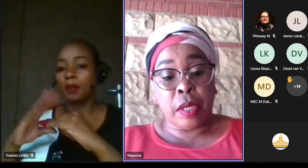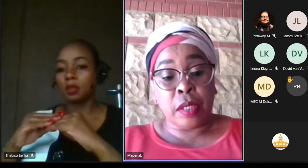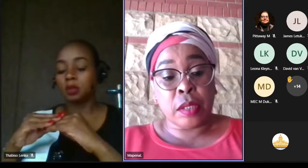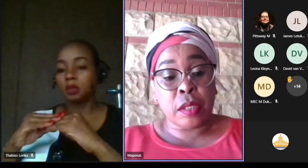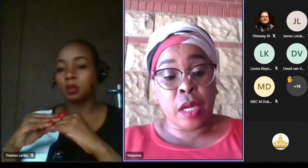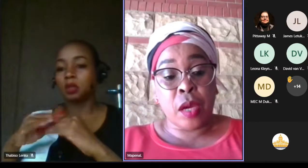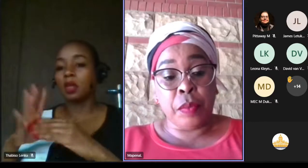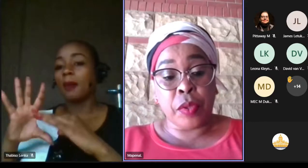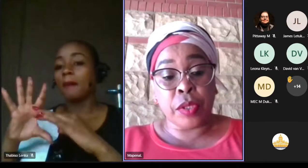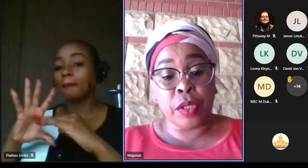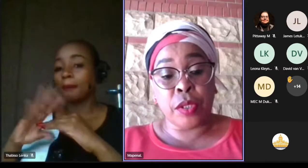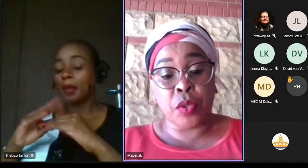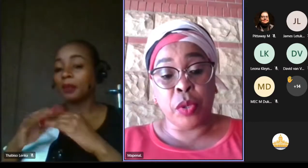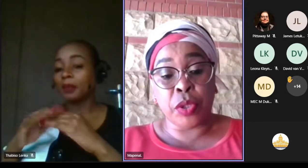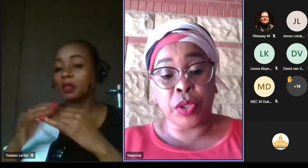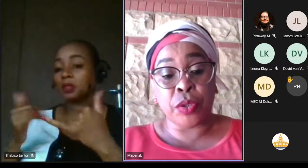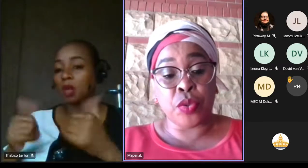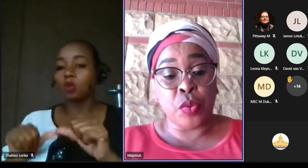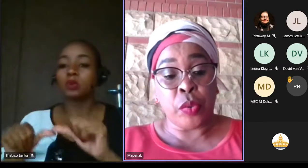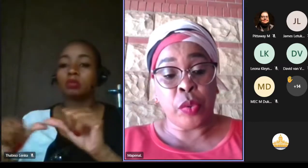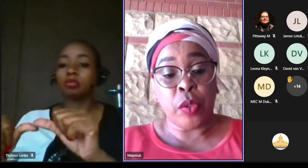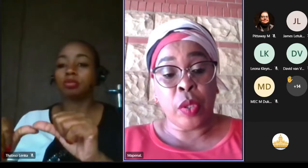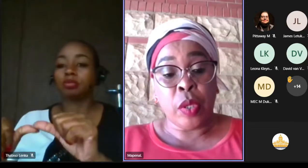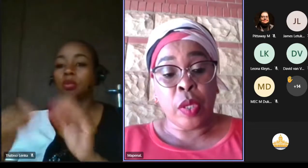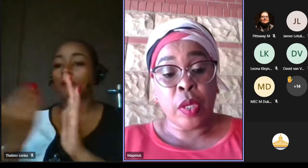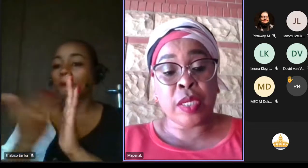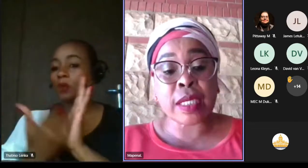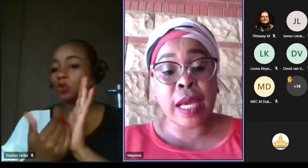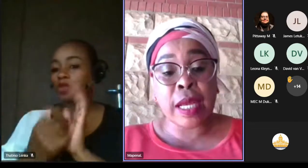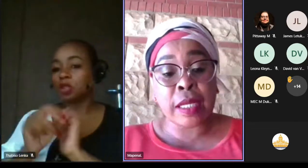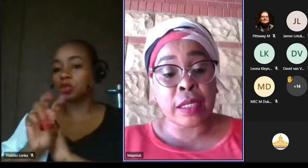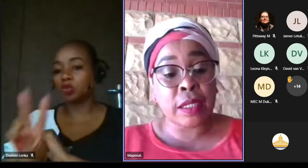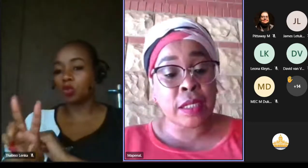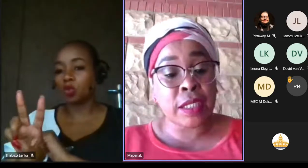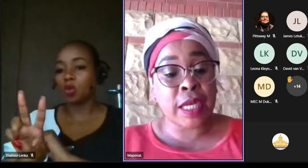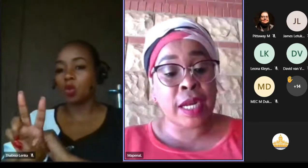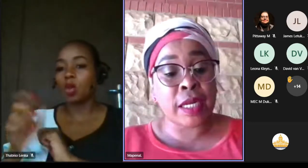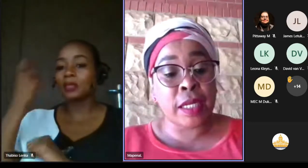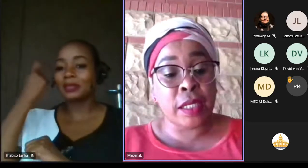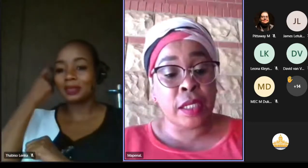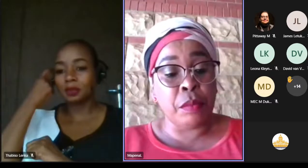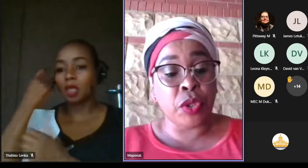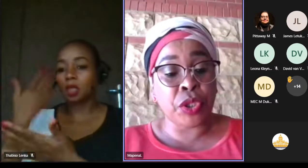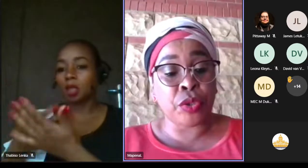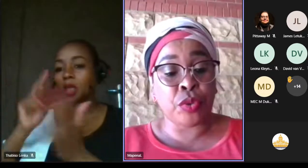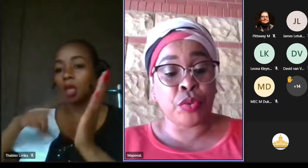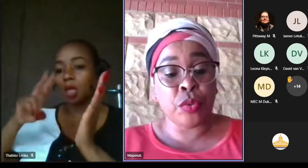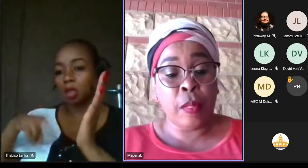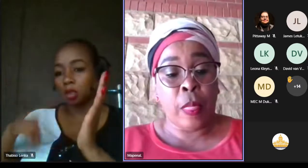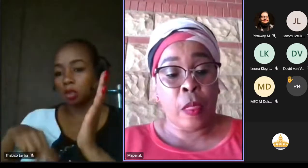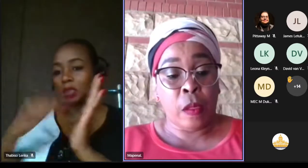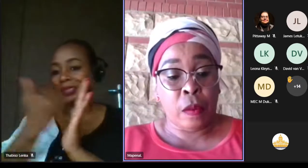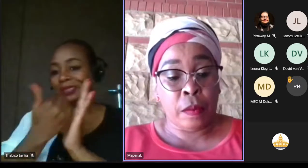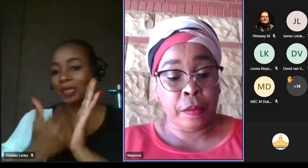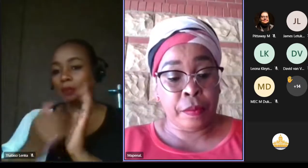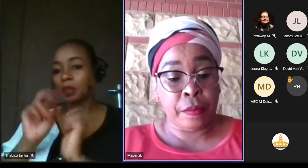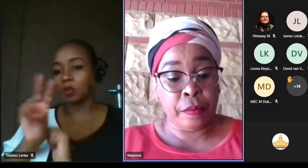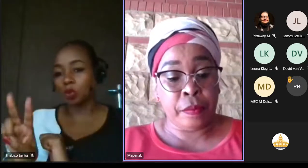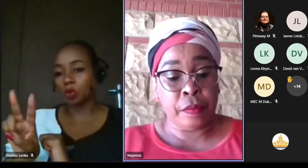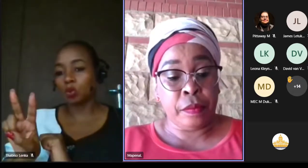Honorable Members, now we proceed to Motion 2. The Secretary shall read the Motion 2.